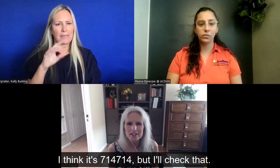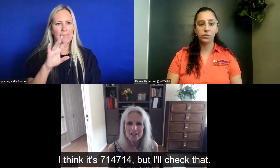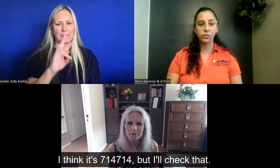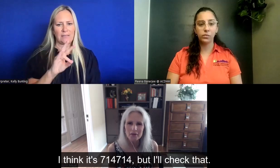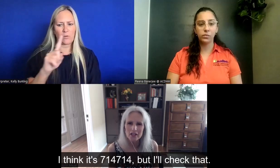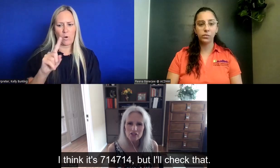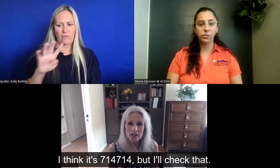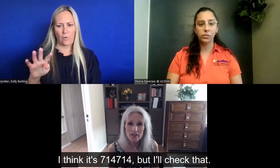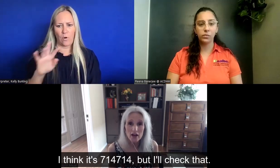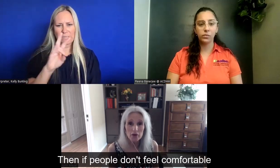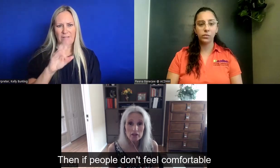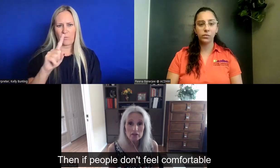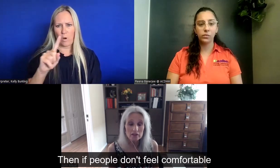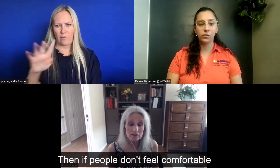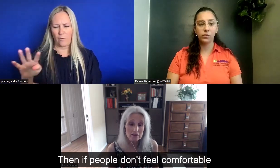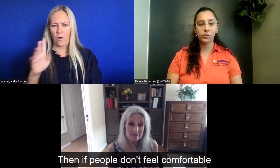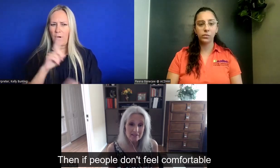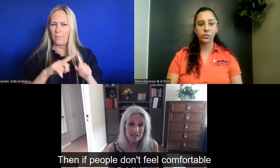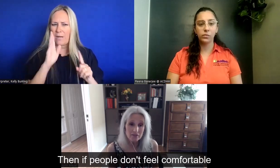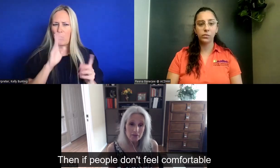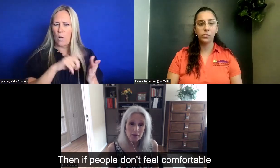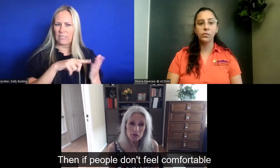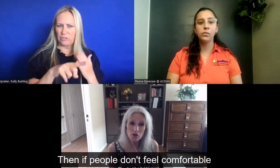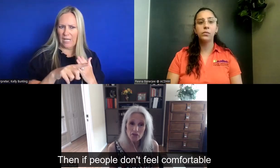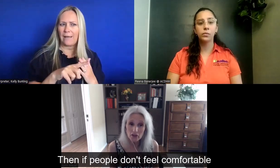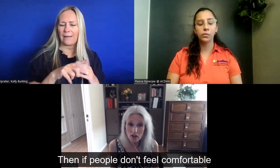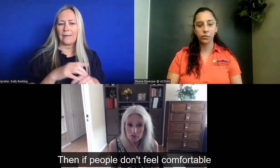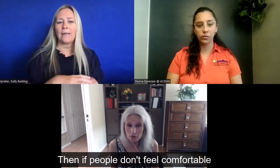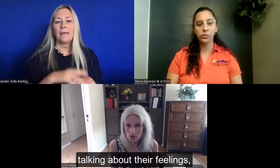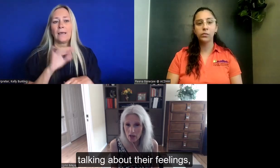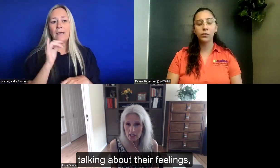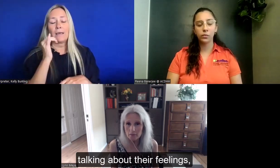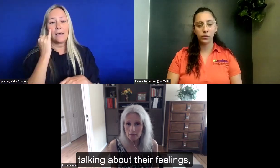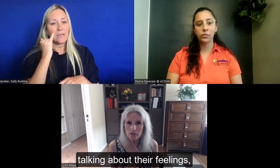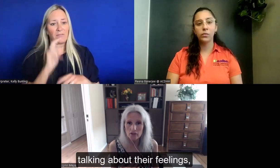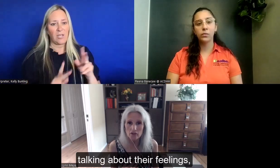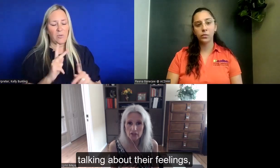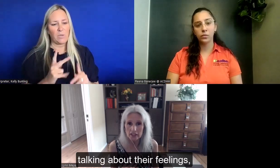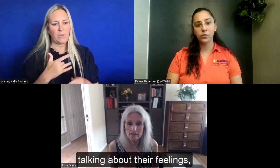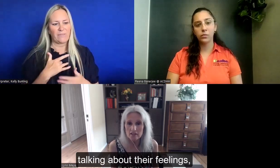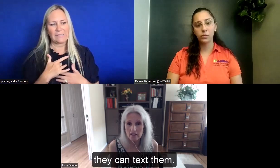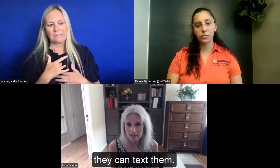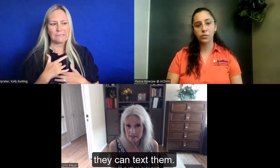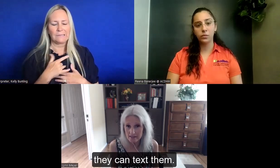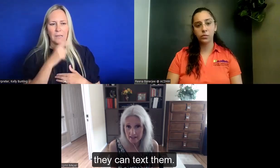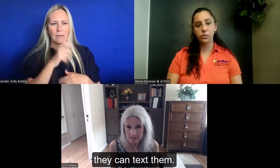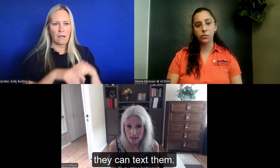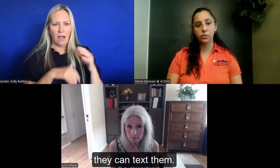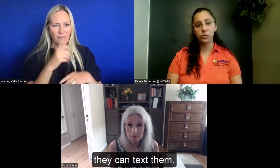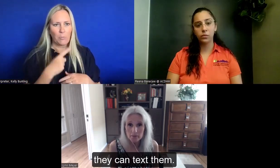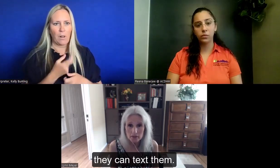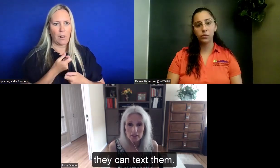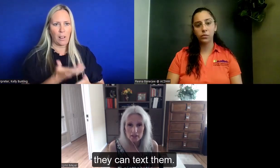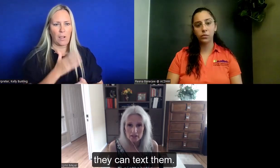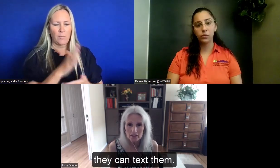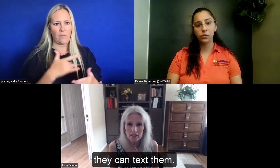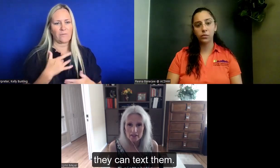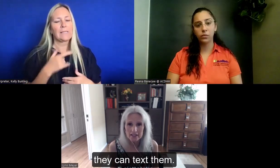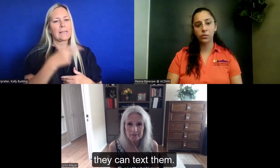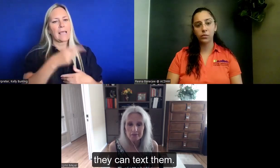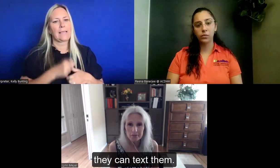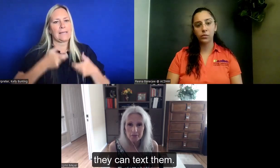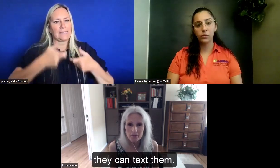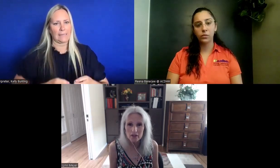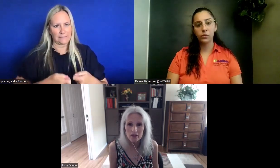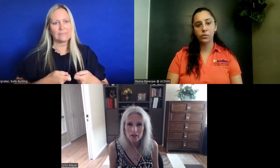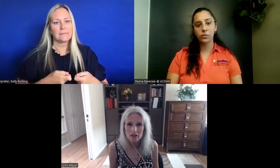714, but I'll check that, where then if people don't feel comfortable talking about their feelings, they can text them that